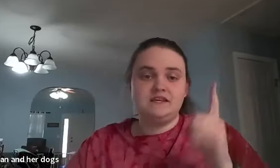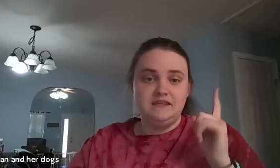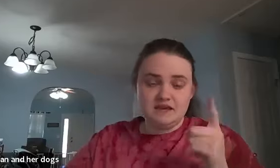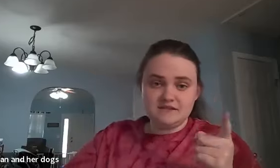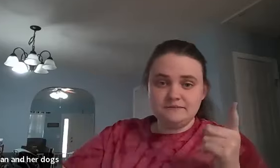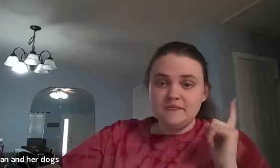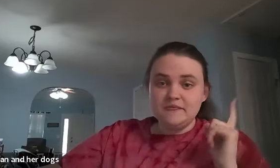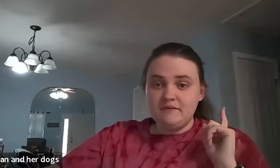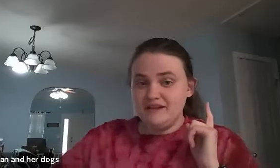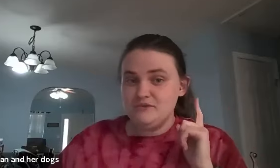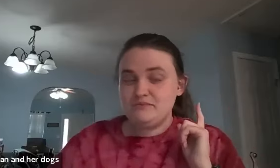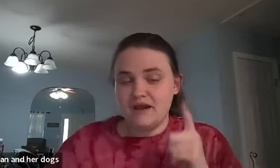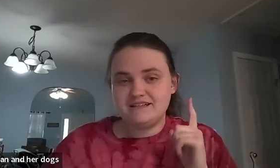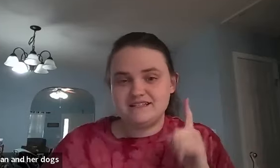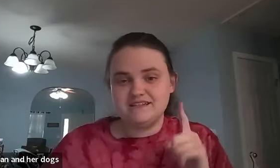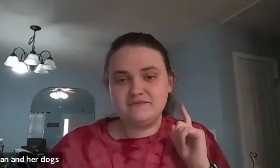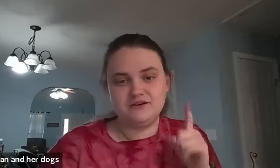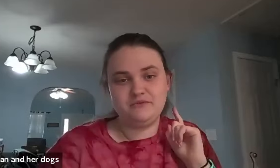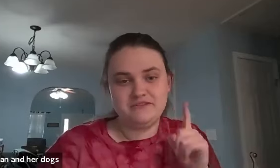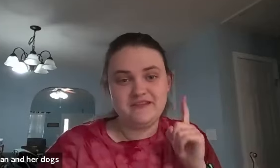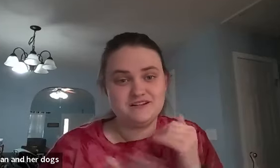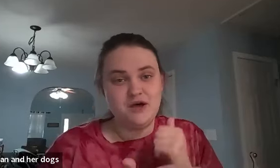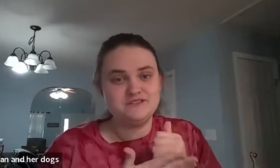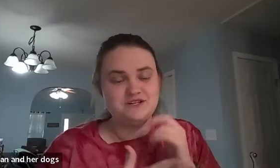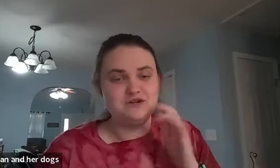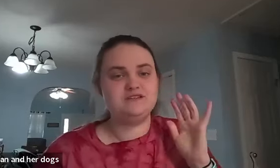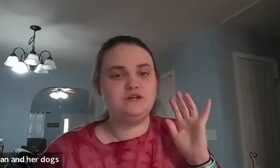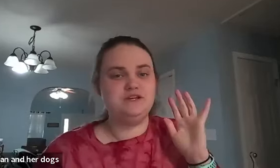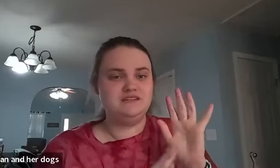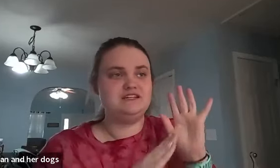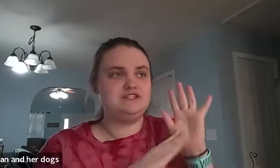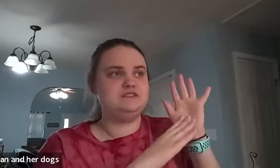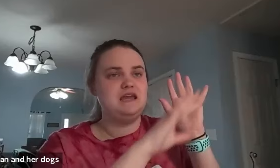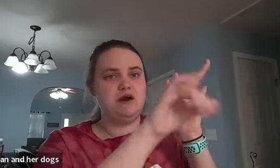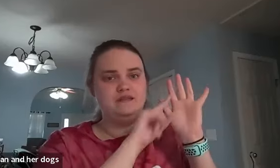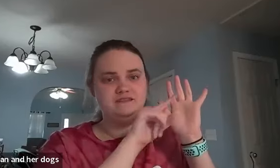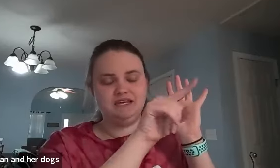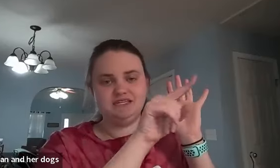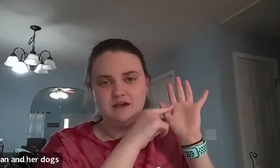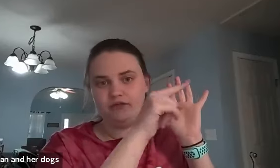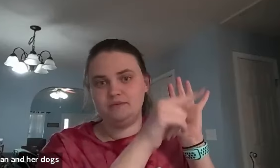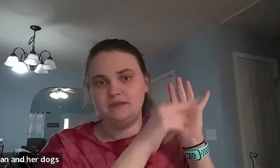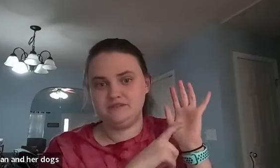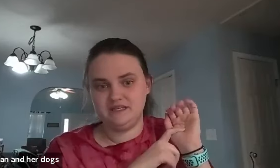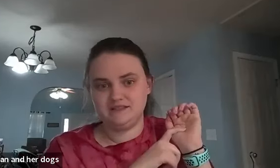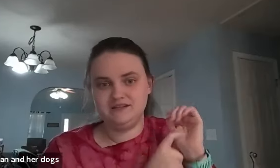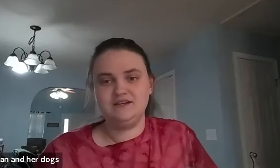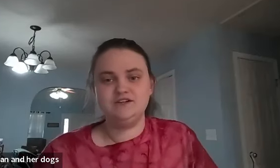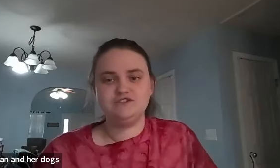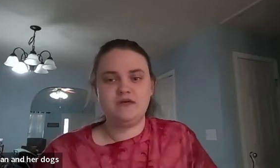Yes. Mirror, if you practice in the mirror, one thing that also helps too is when you see it, is you see how it like how other people see it. So that